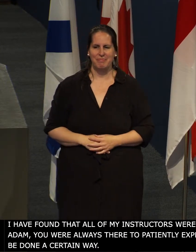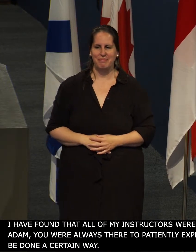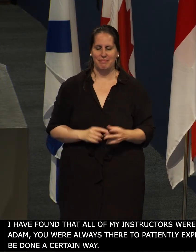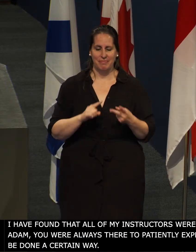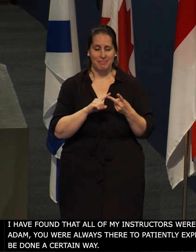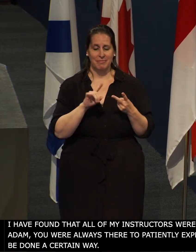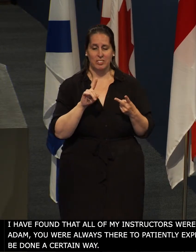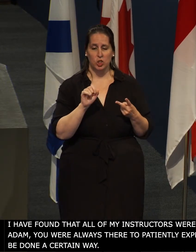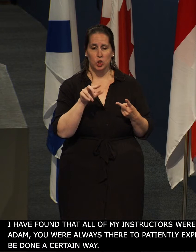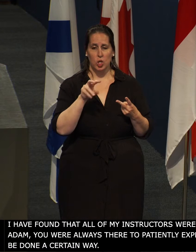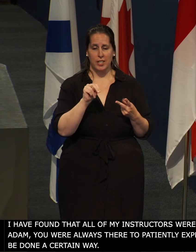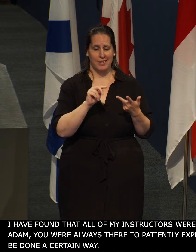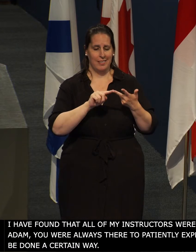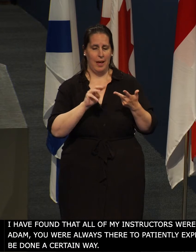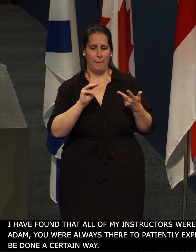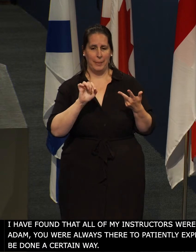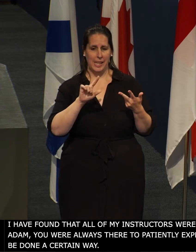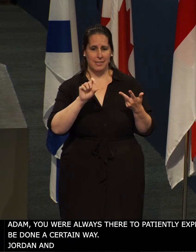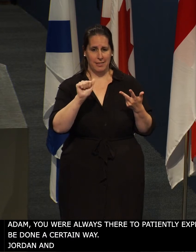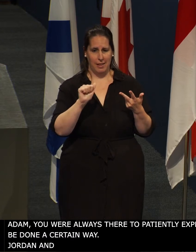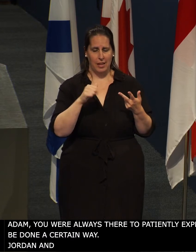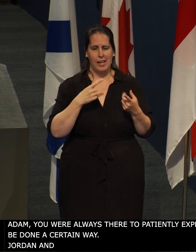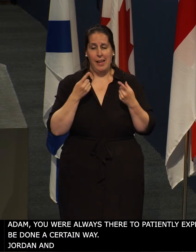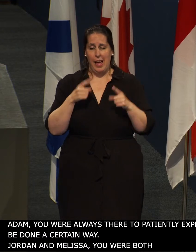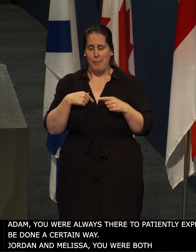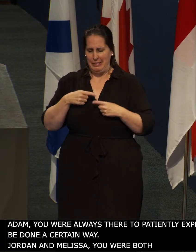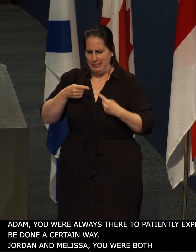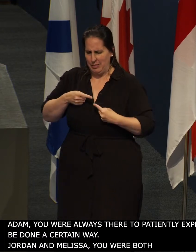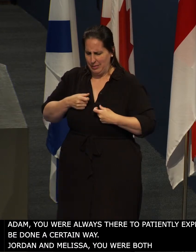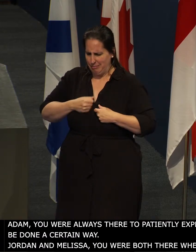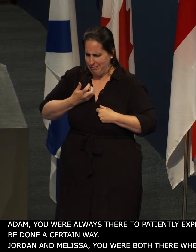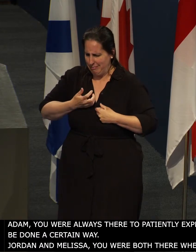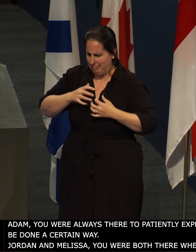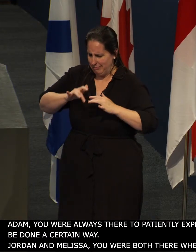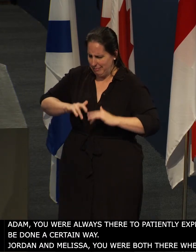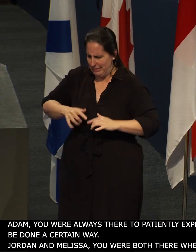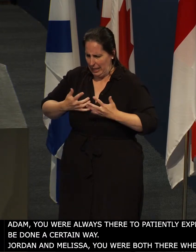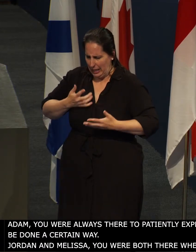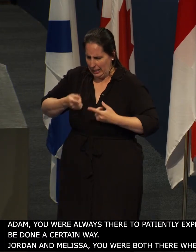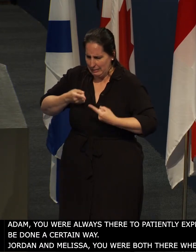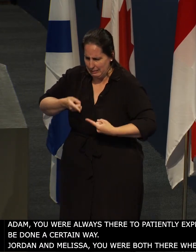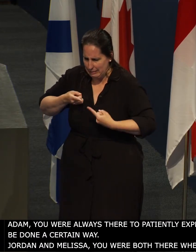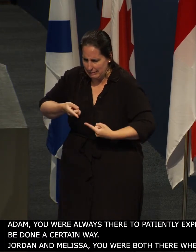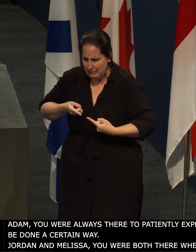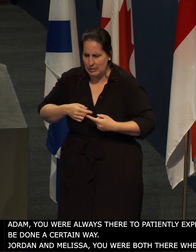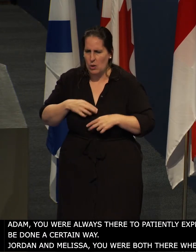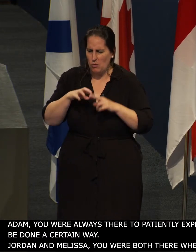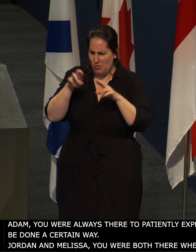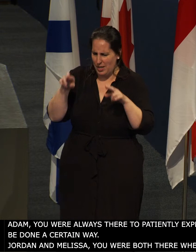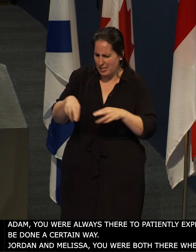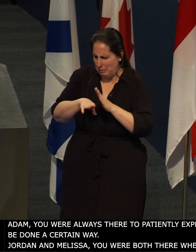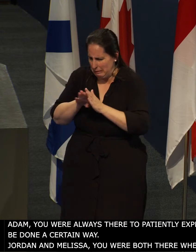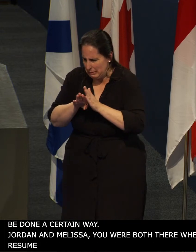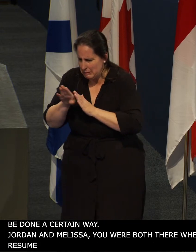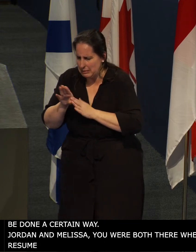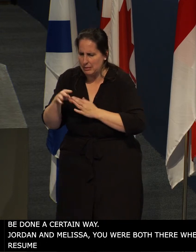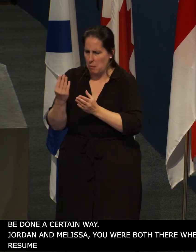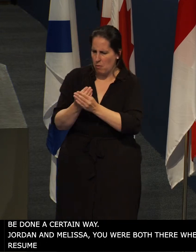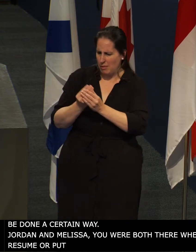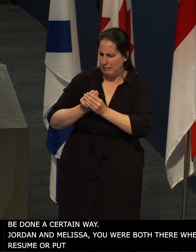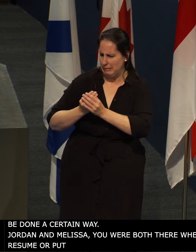Jordan and Melissa, you were both there when I was struggling to do a piece of writing or build a resume or put together a